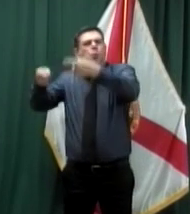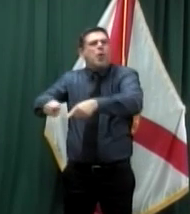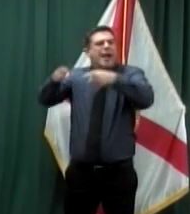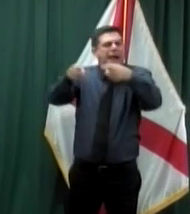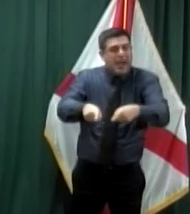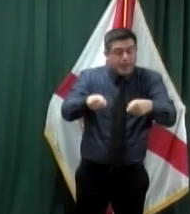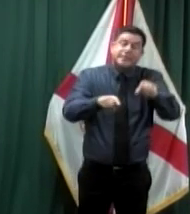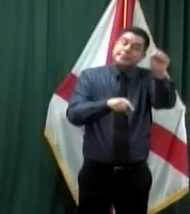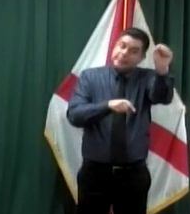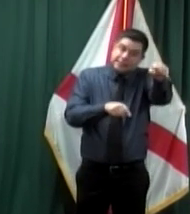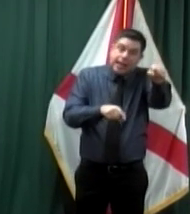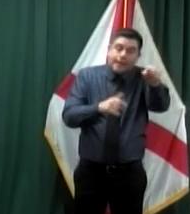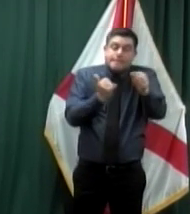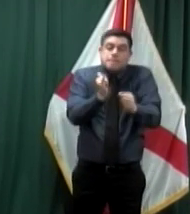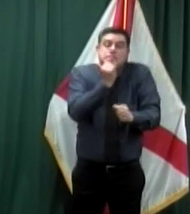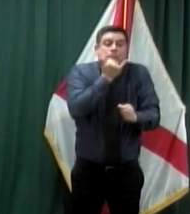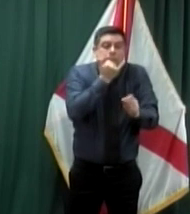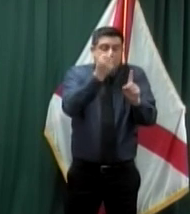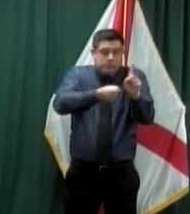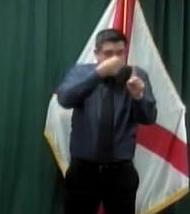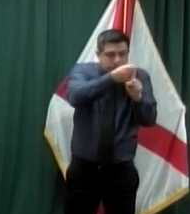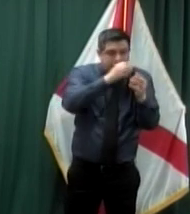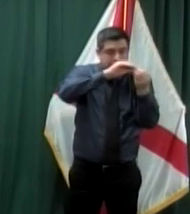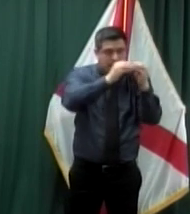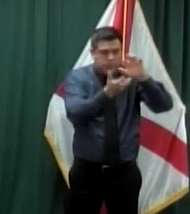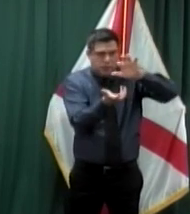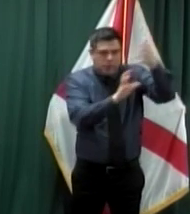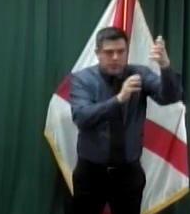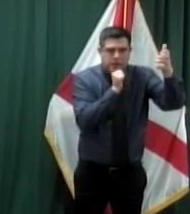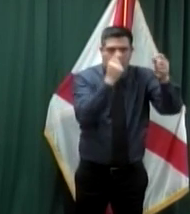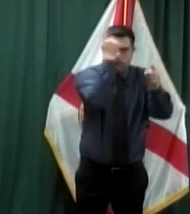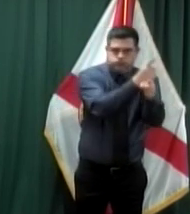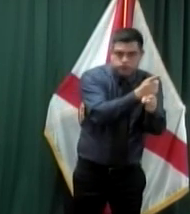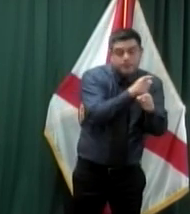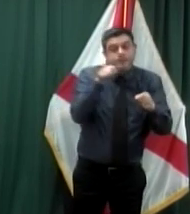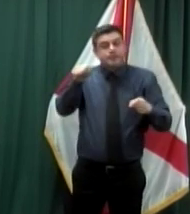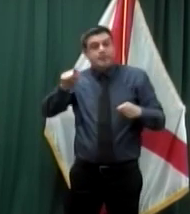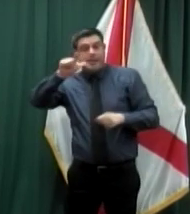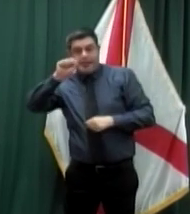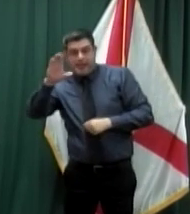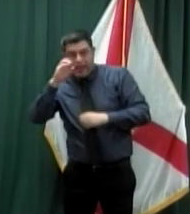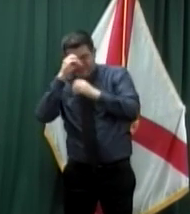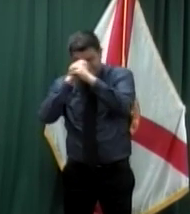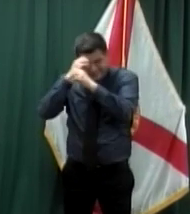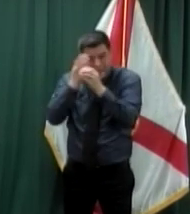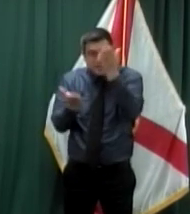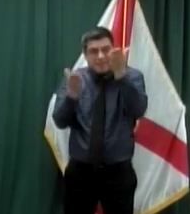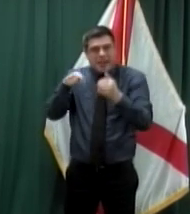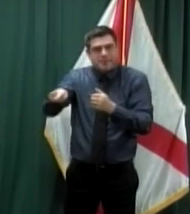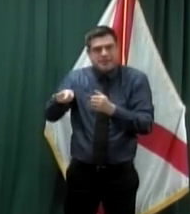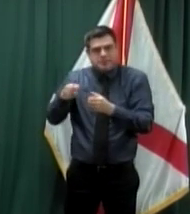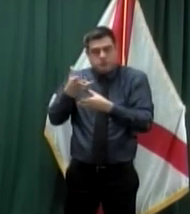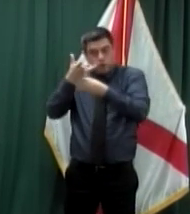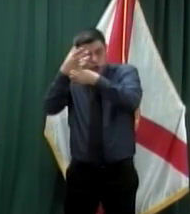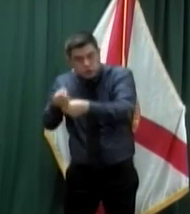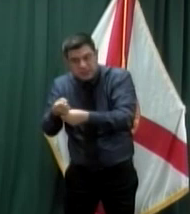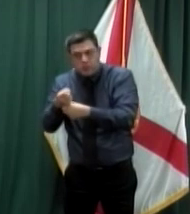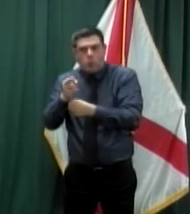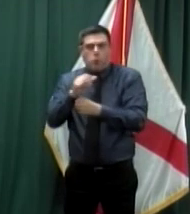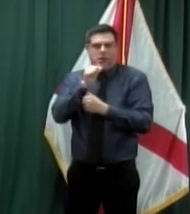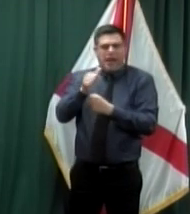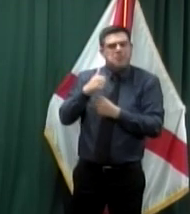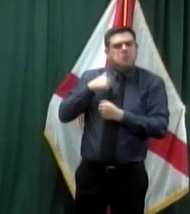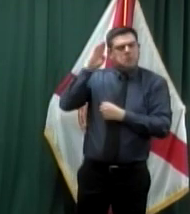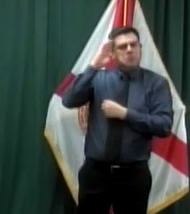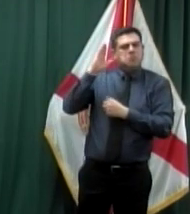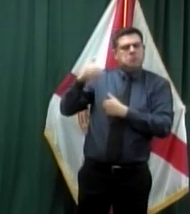We'll have to look at, out of those that they reported could be unreliable, how many were actually here in Seminole County